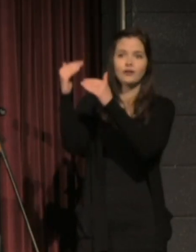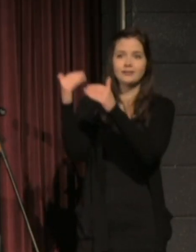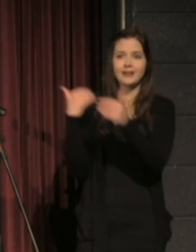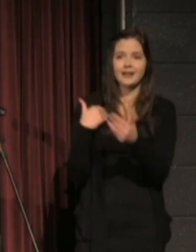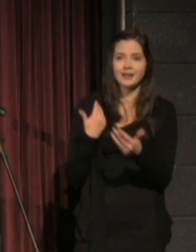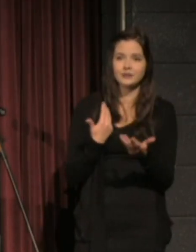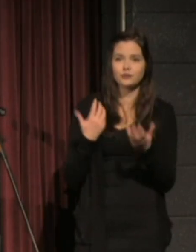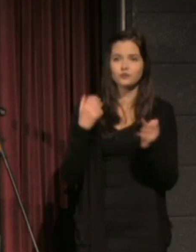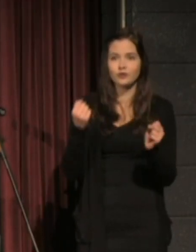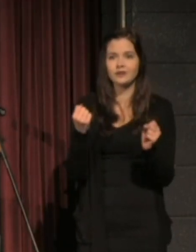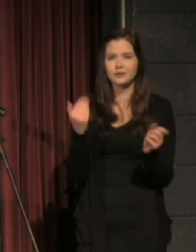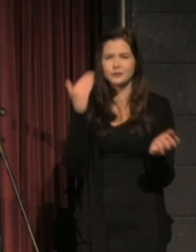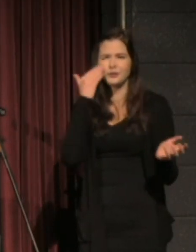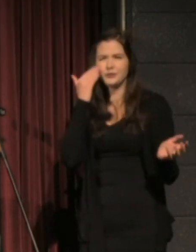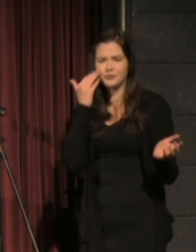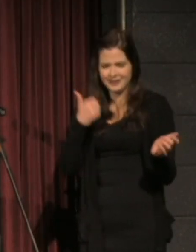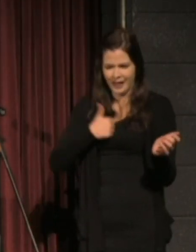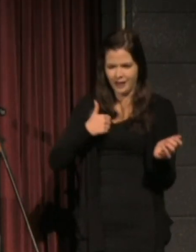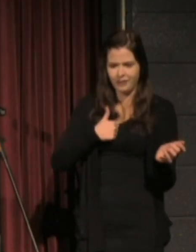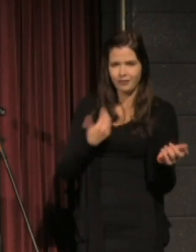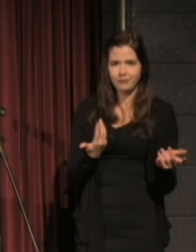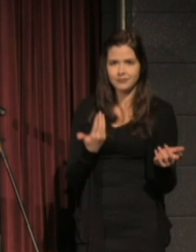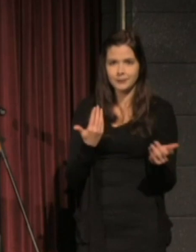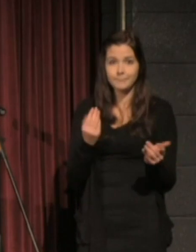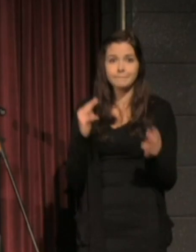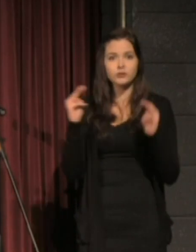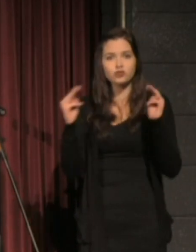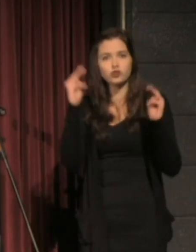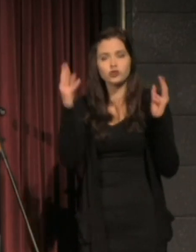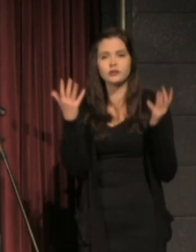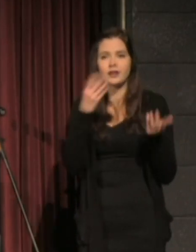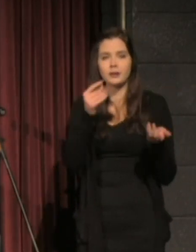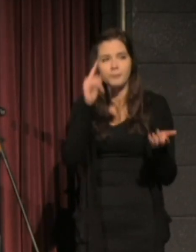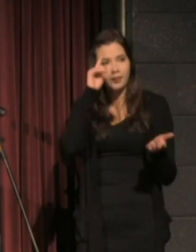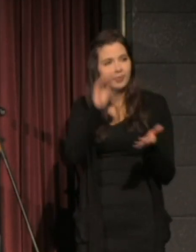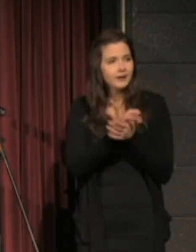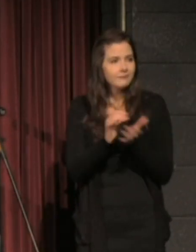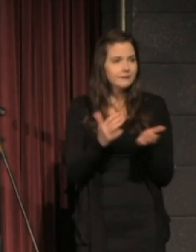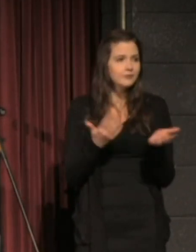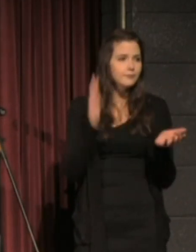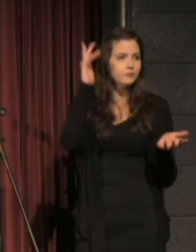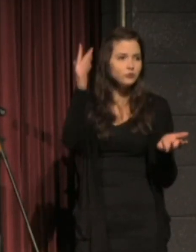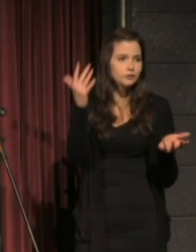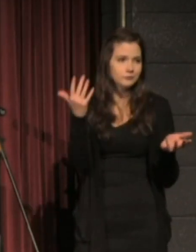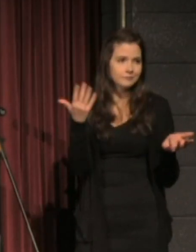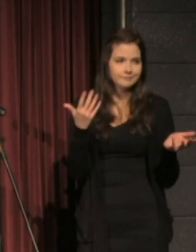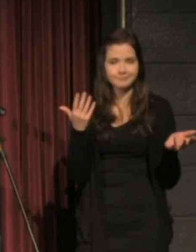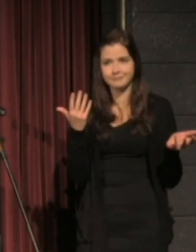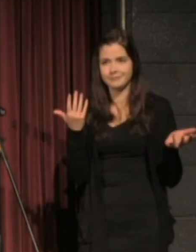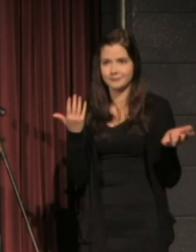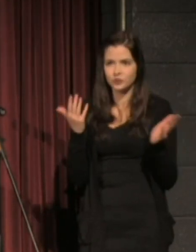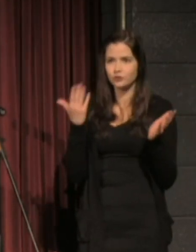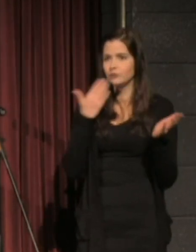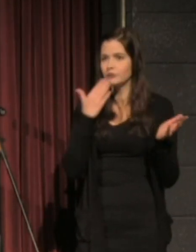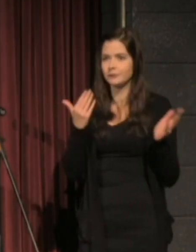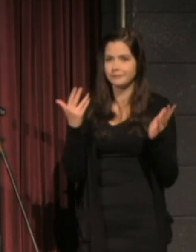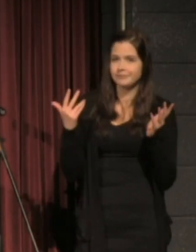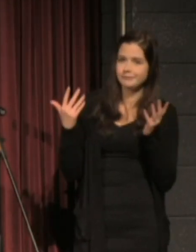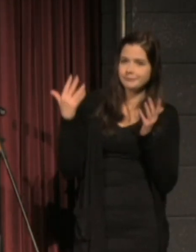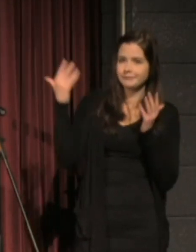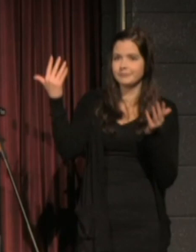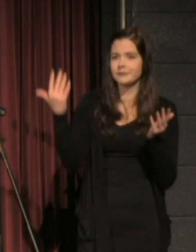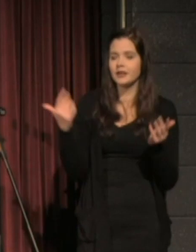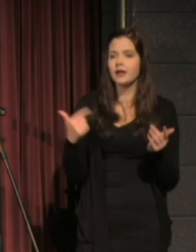much stronger sense of self, maturity, and a belief that my future was bright. So for that, I